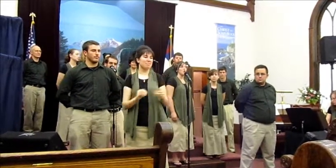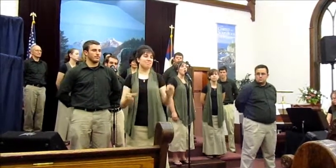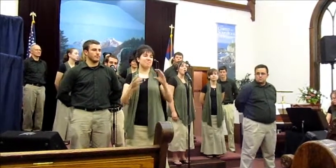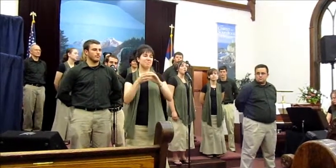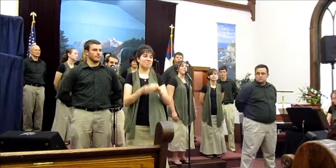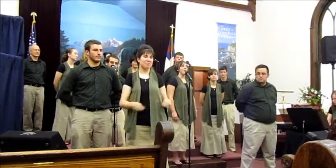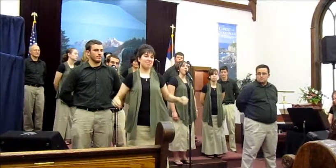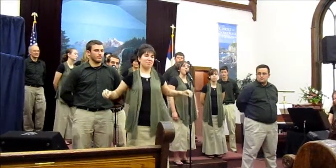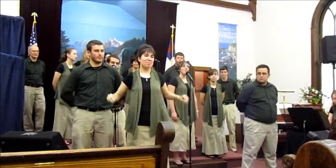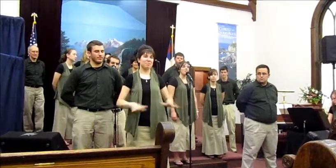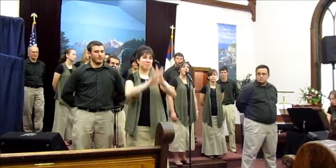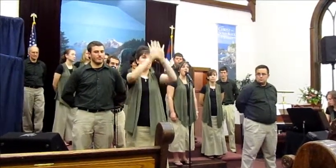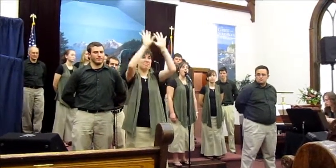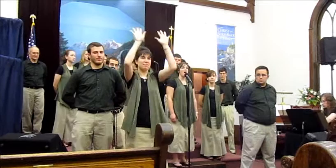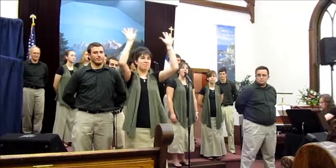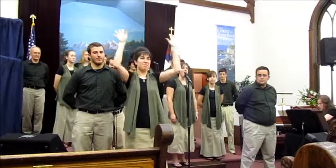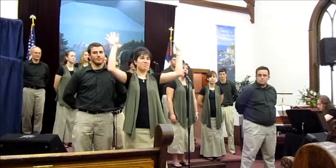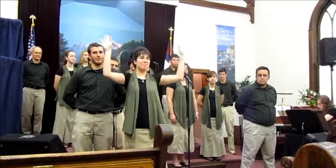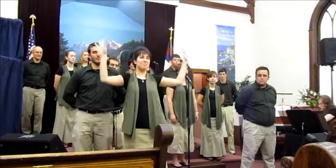story of light.